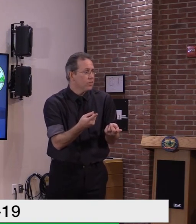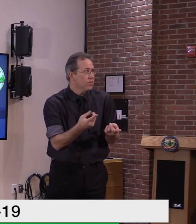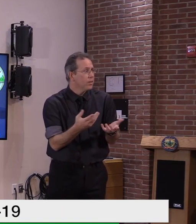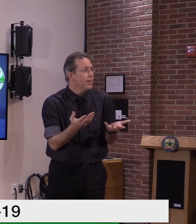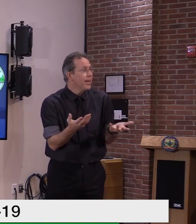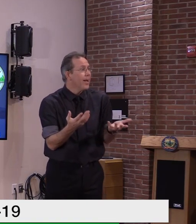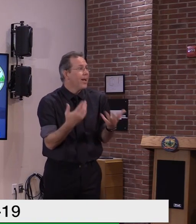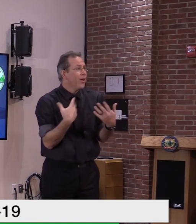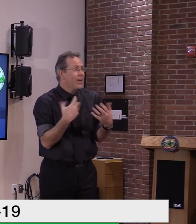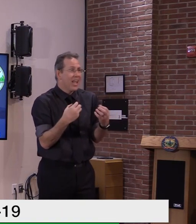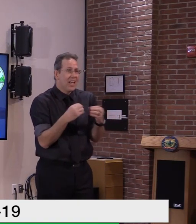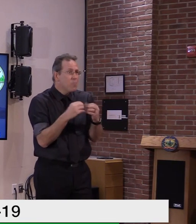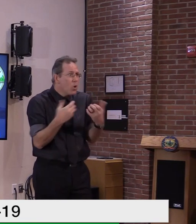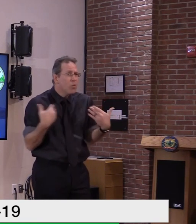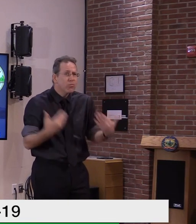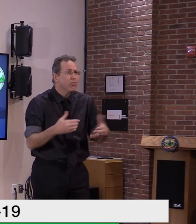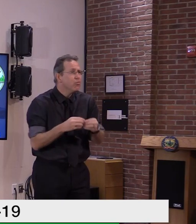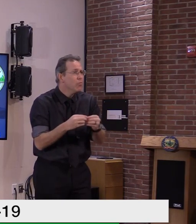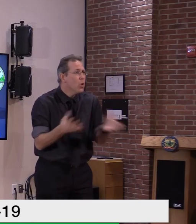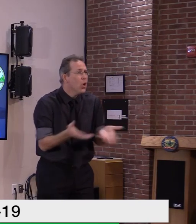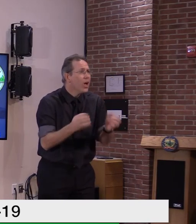fairly fast here.